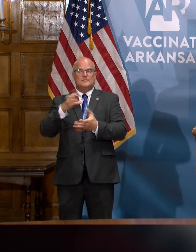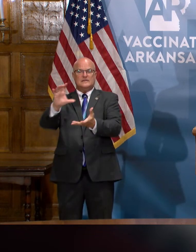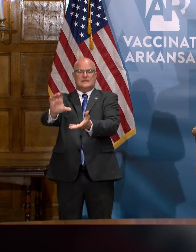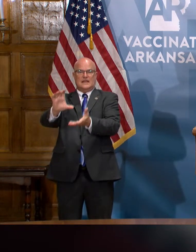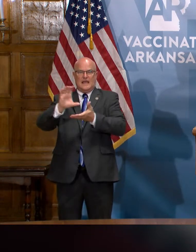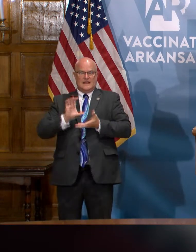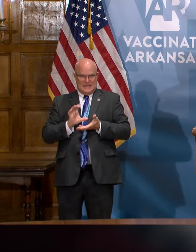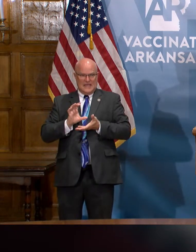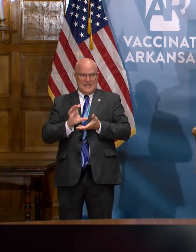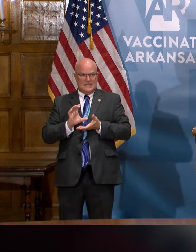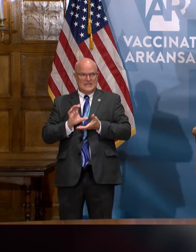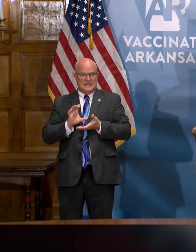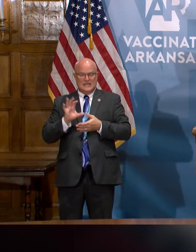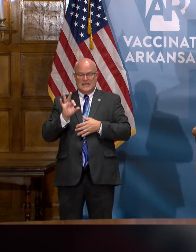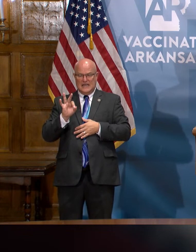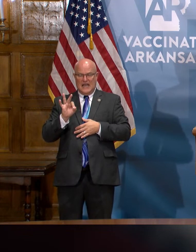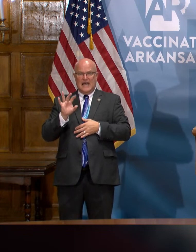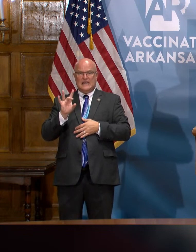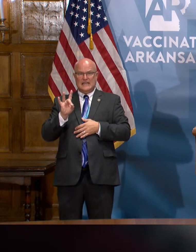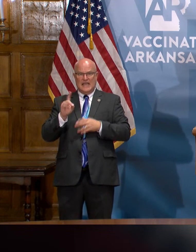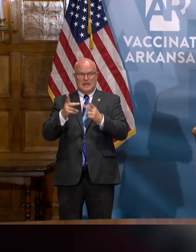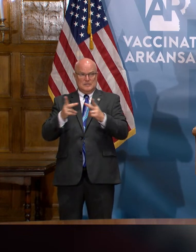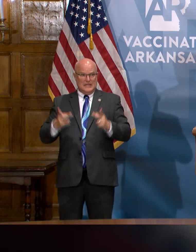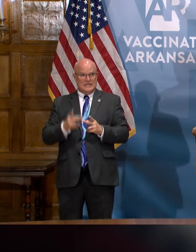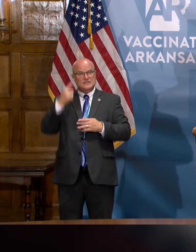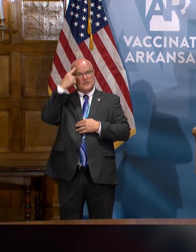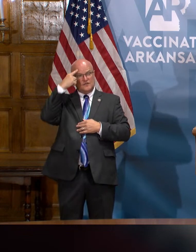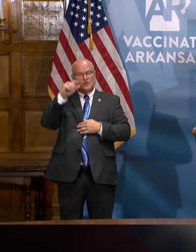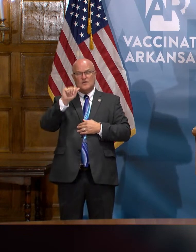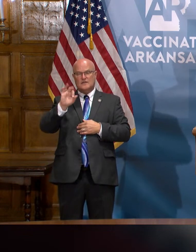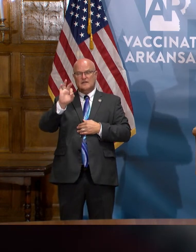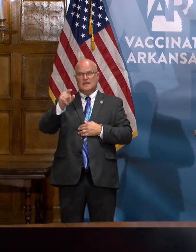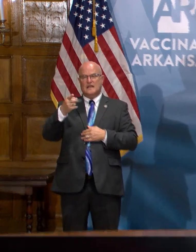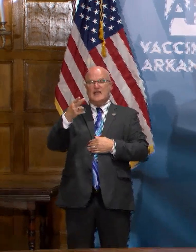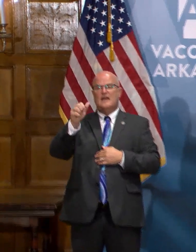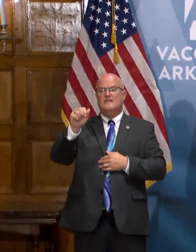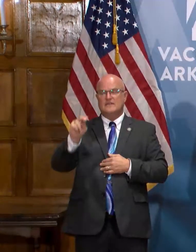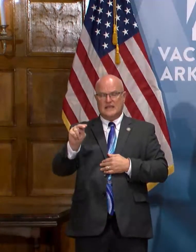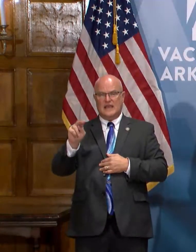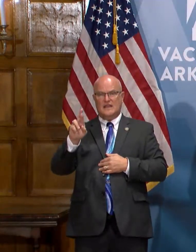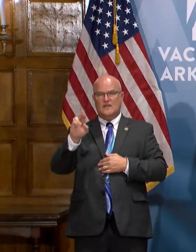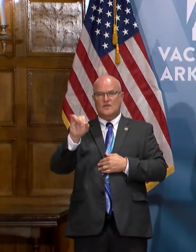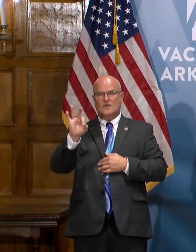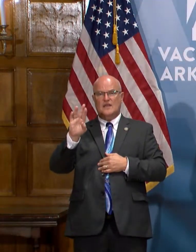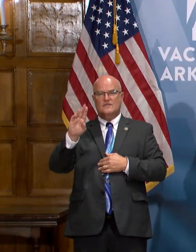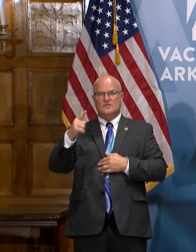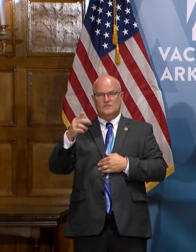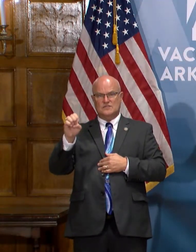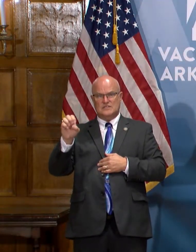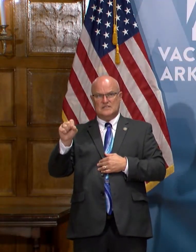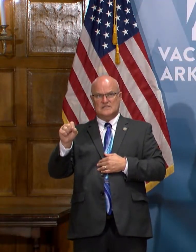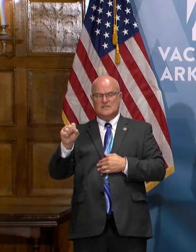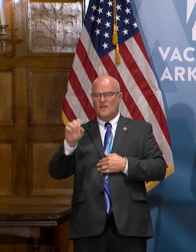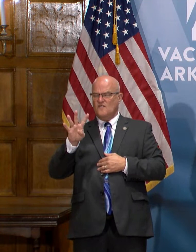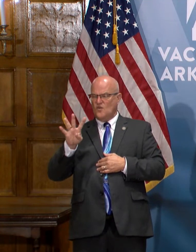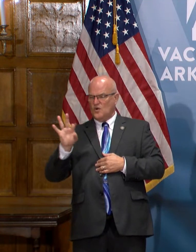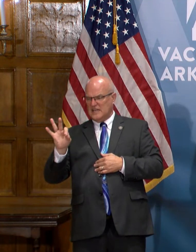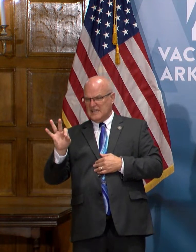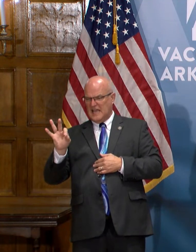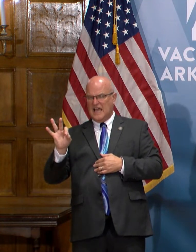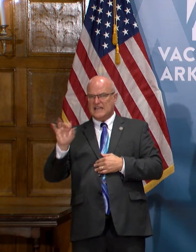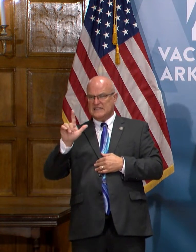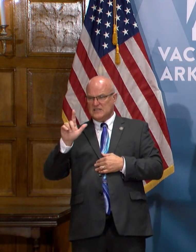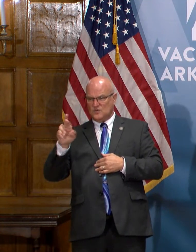allocated 98 slots for Afghan refugees, approximately 49 in Little Rock, 49 in